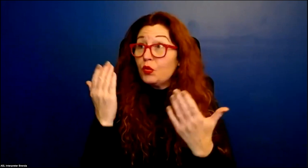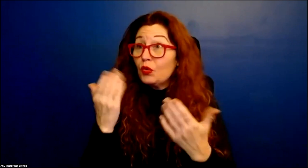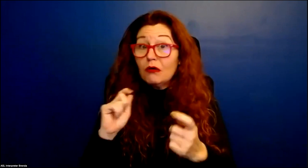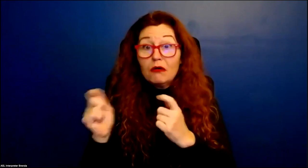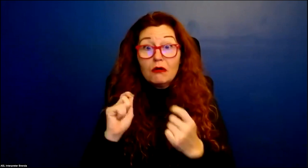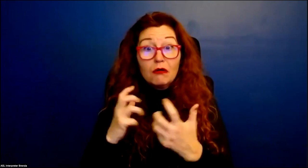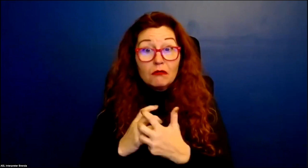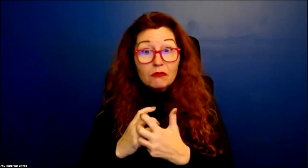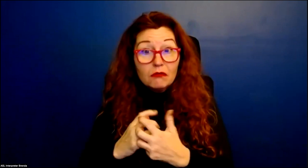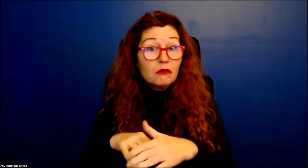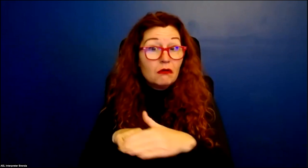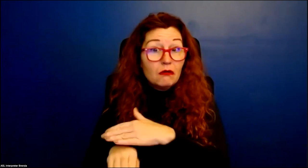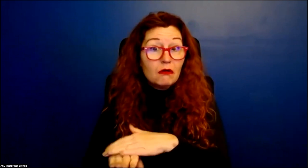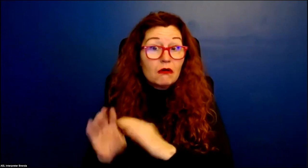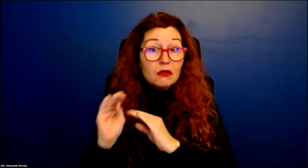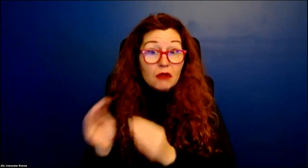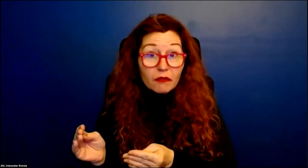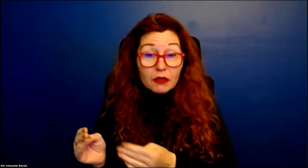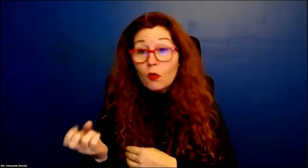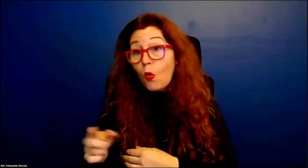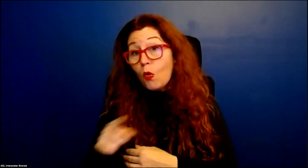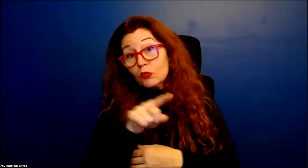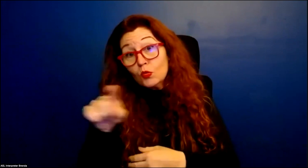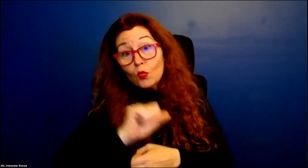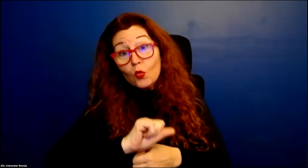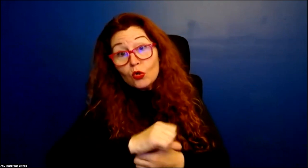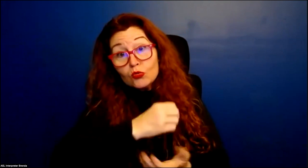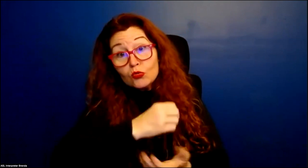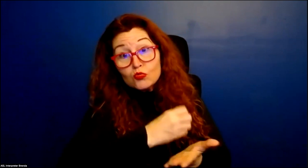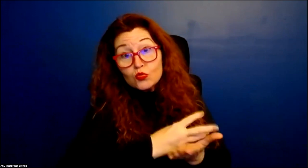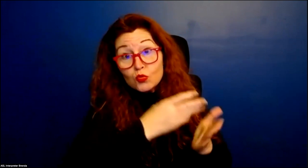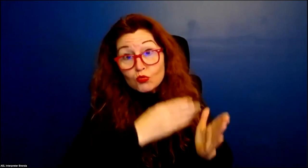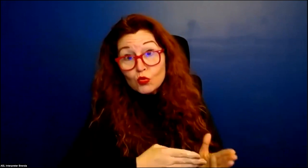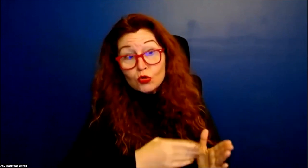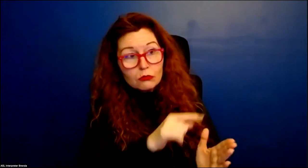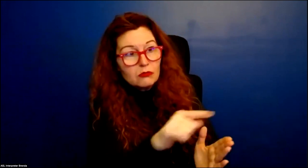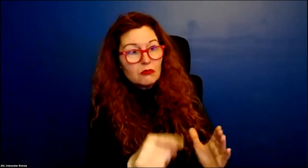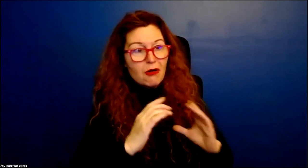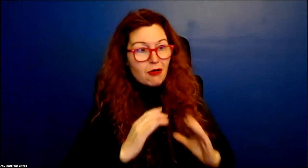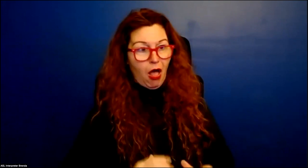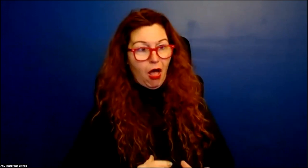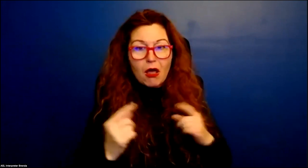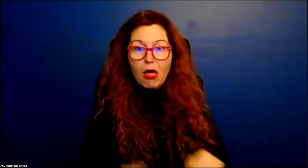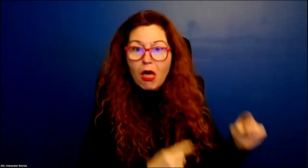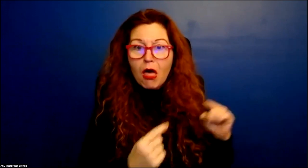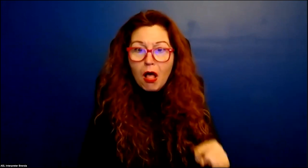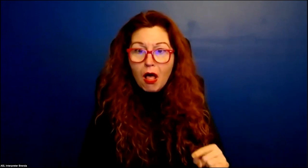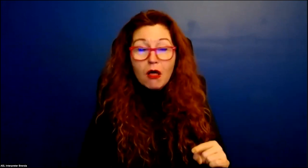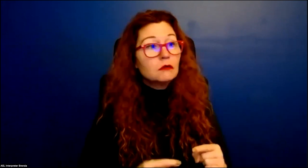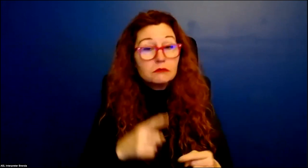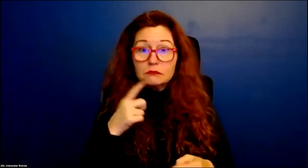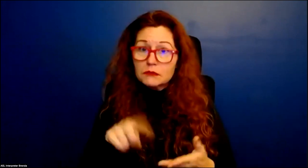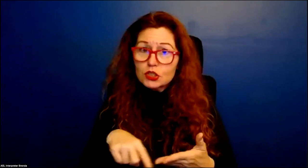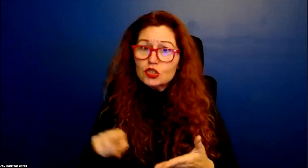who are struggling with advocating for accommodations at their workplaces, to send them over to JAN,